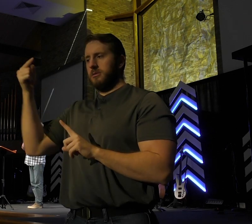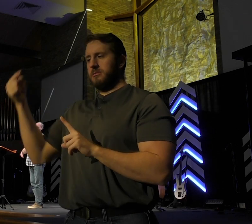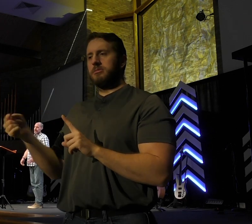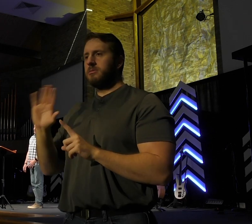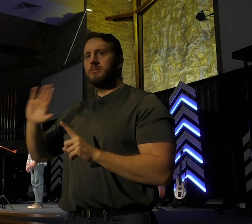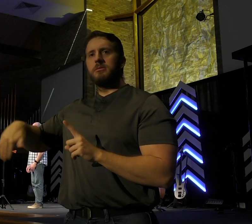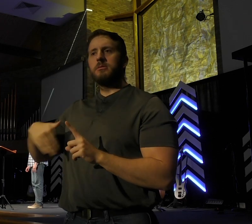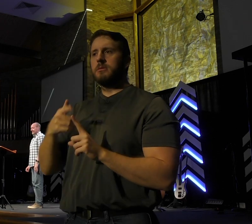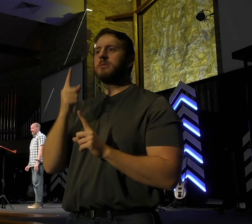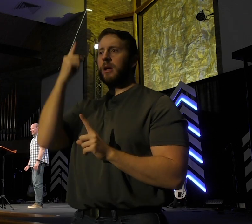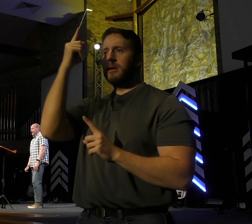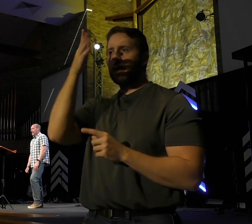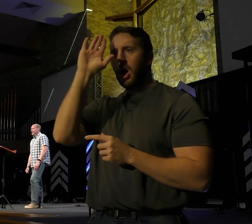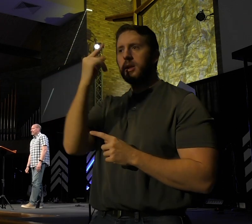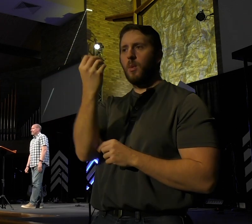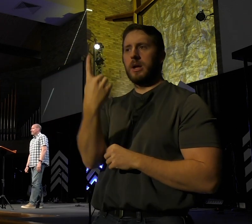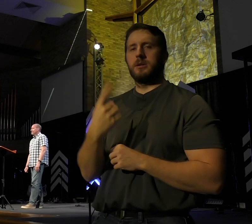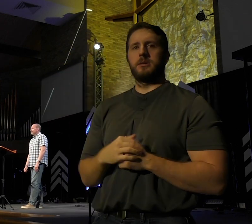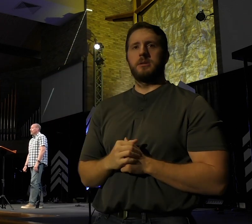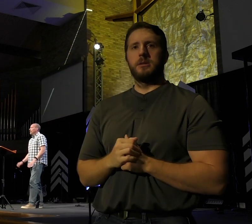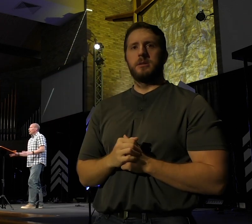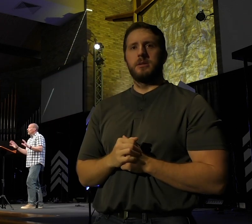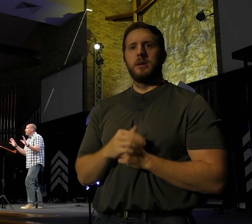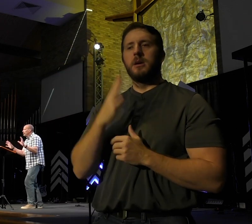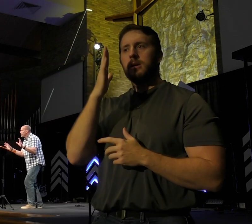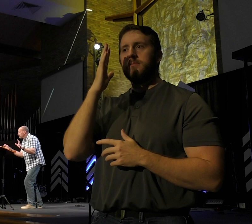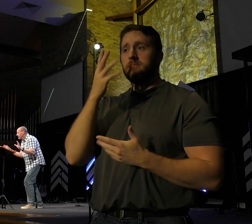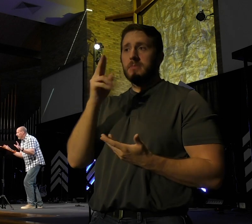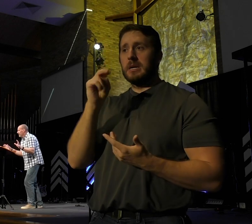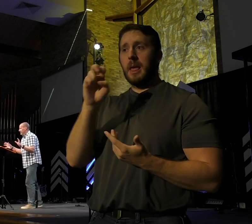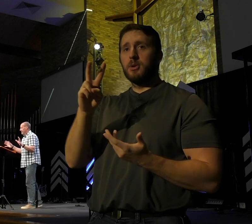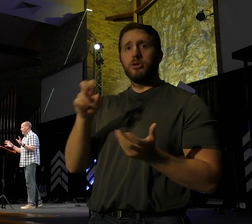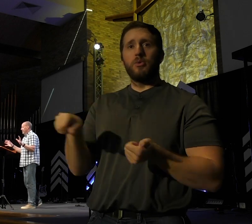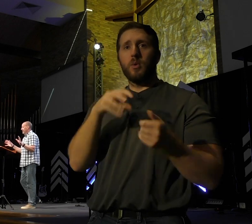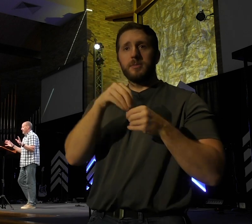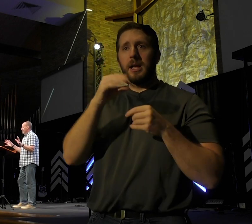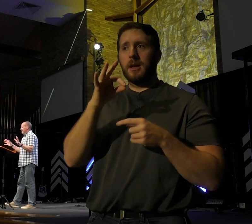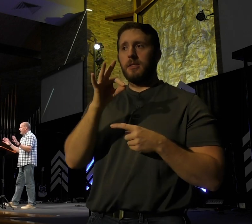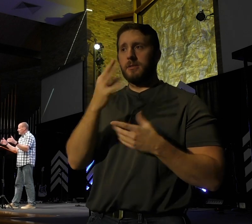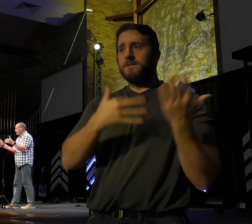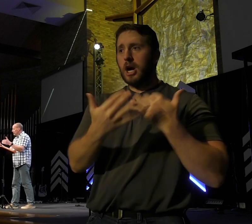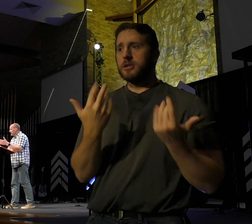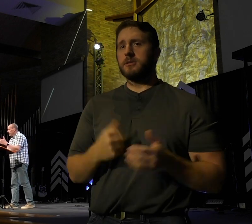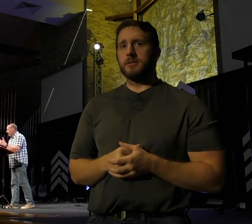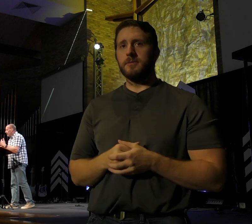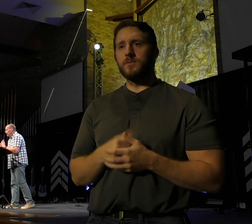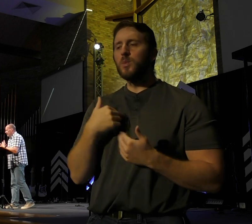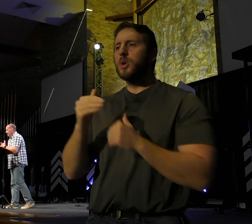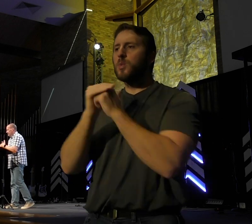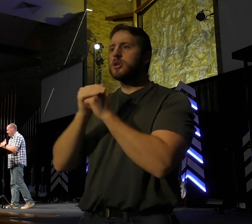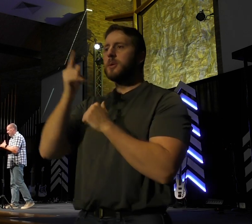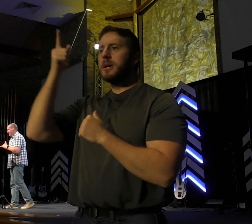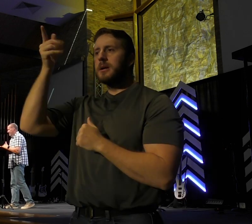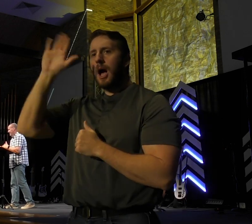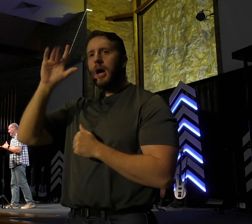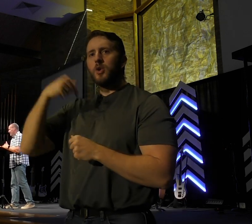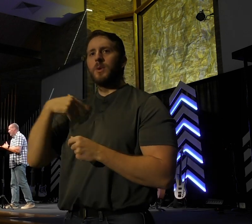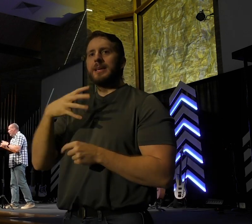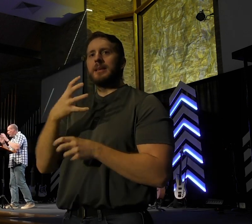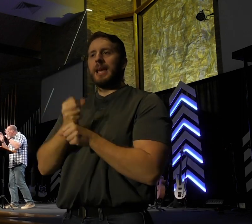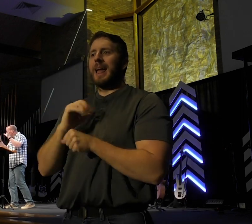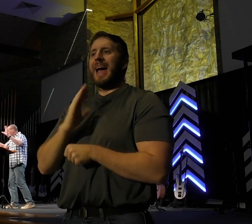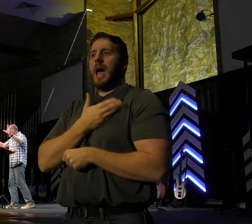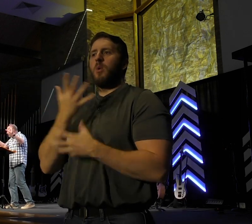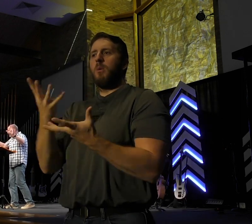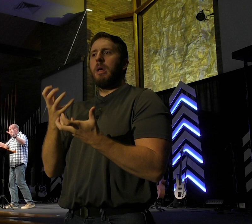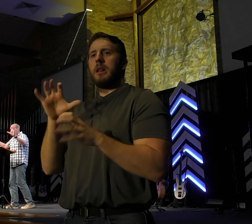Nebuchadnezzar throws him into the furnace. We worship God not so that we get our will done.